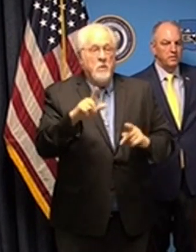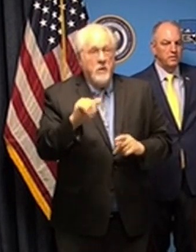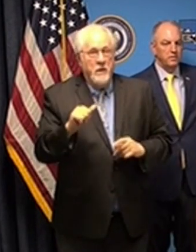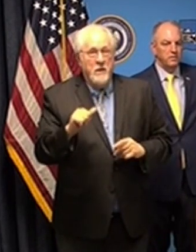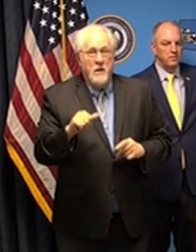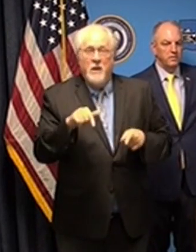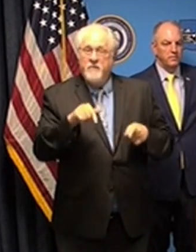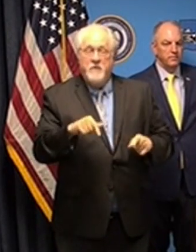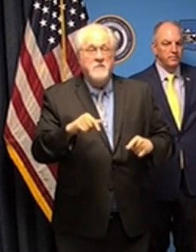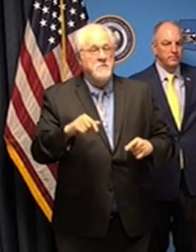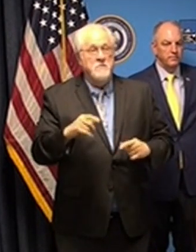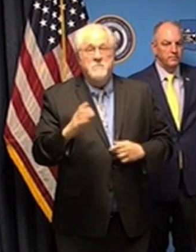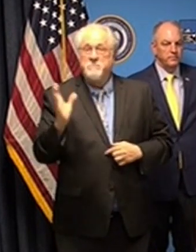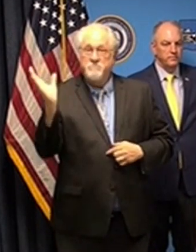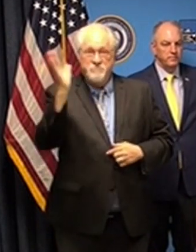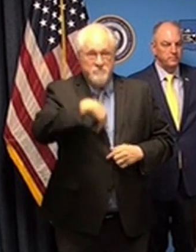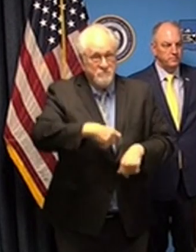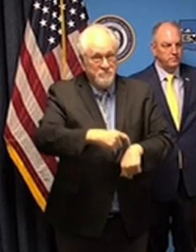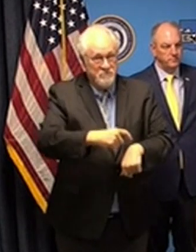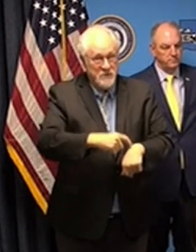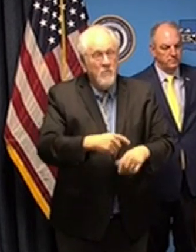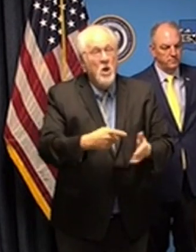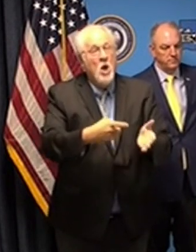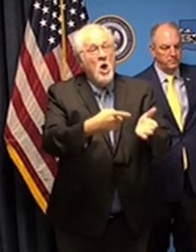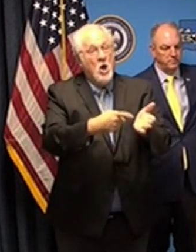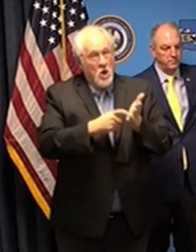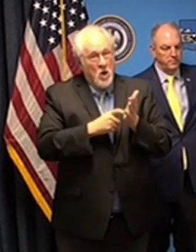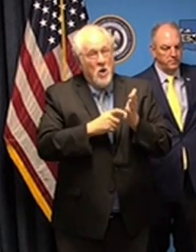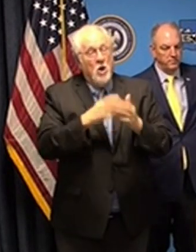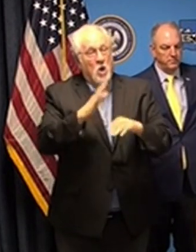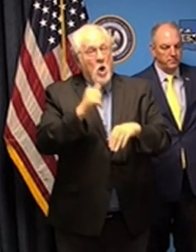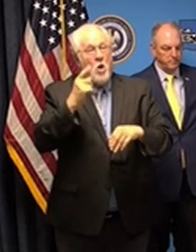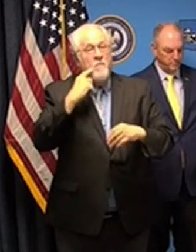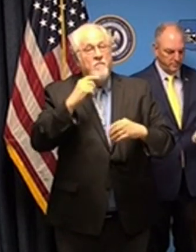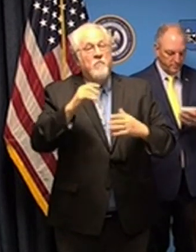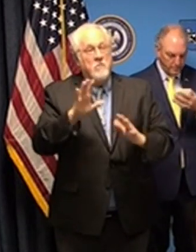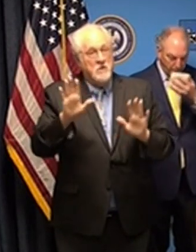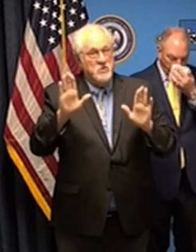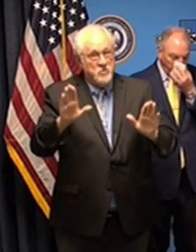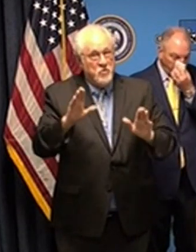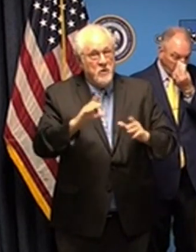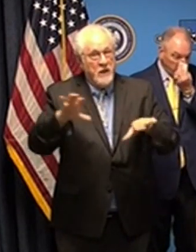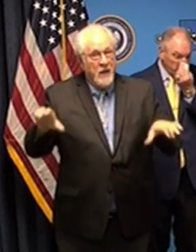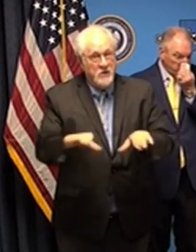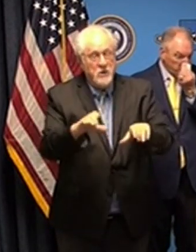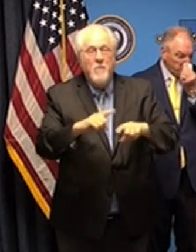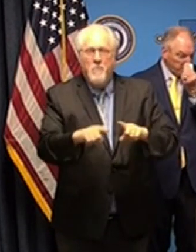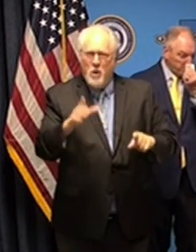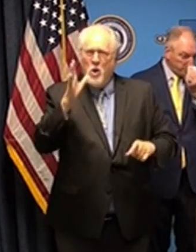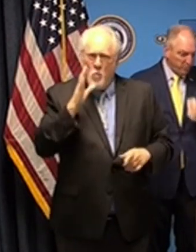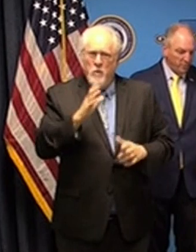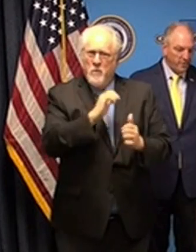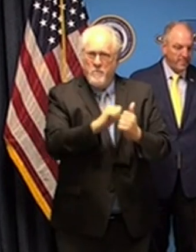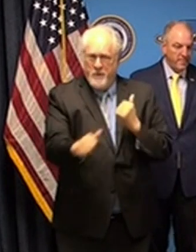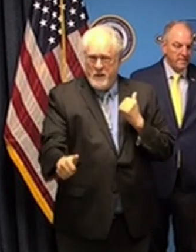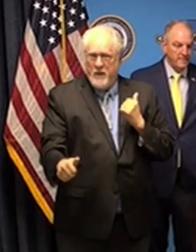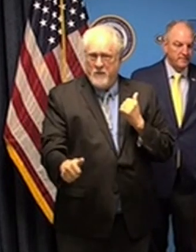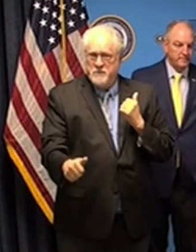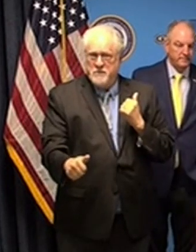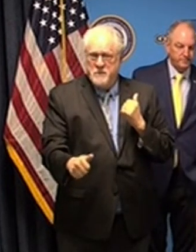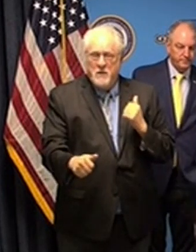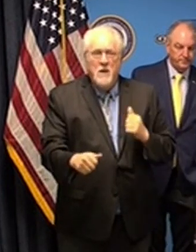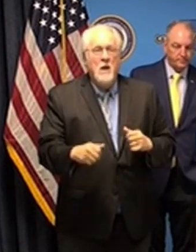Louisiana, these are extraordinary times, and they call for extraordinary actions. But this too shall pass, as the governor